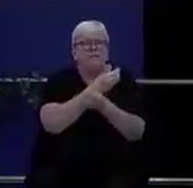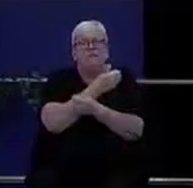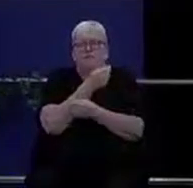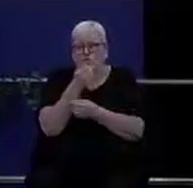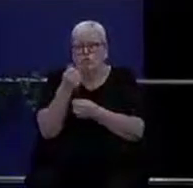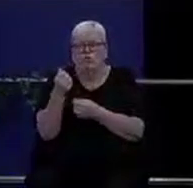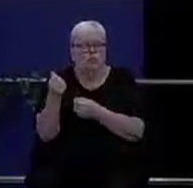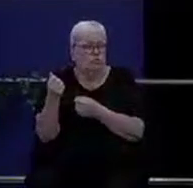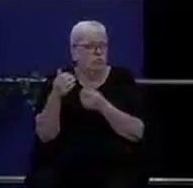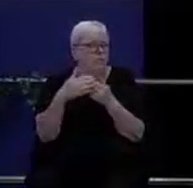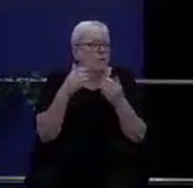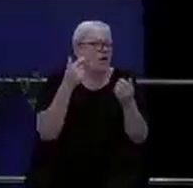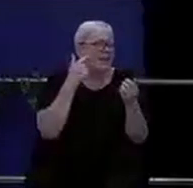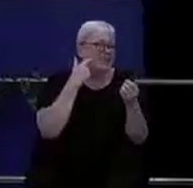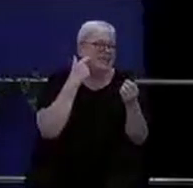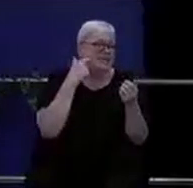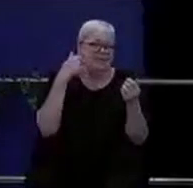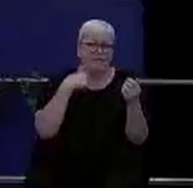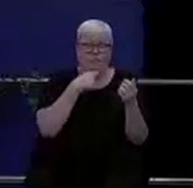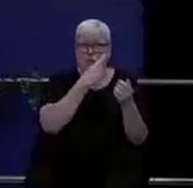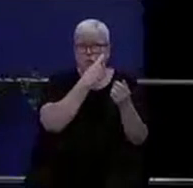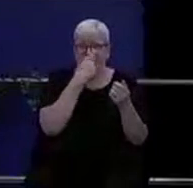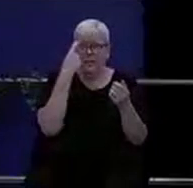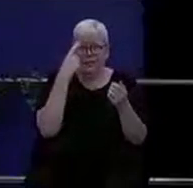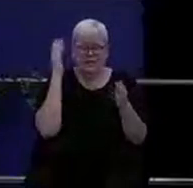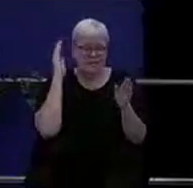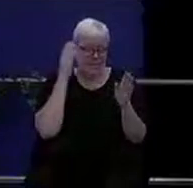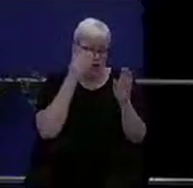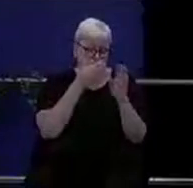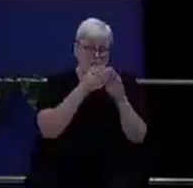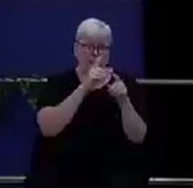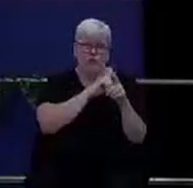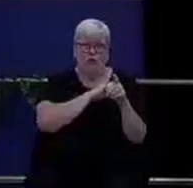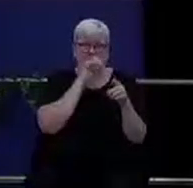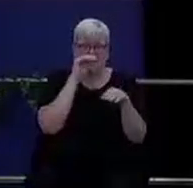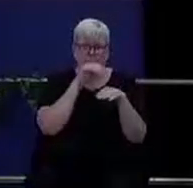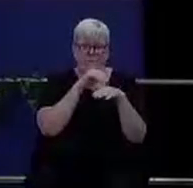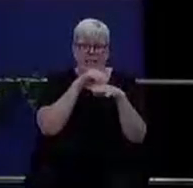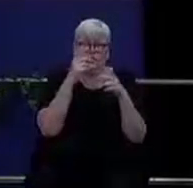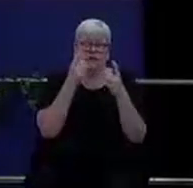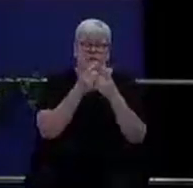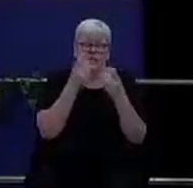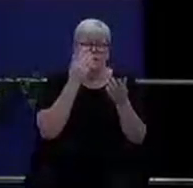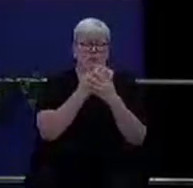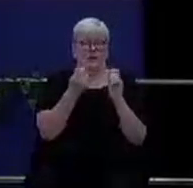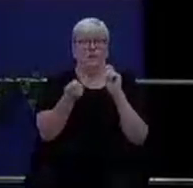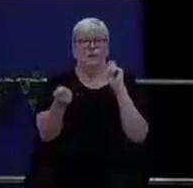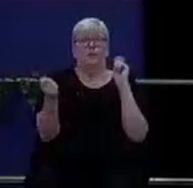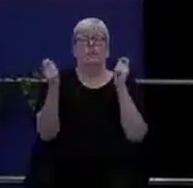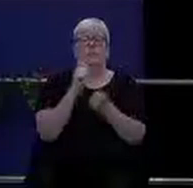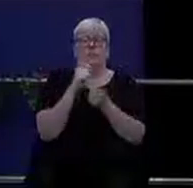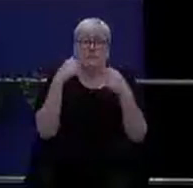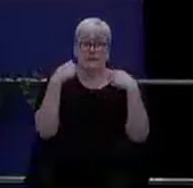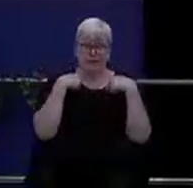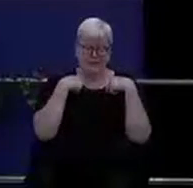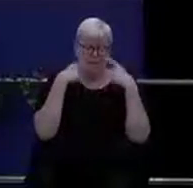much more easy for me to witness the direct cause and effect of things, and that's what was so transformative. So I feel